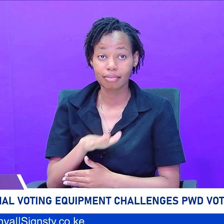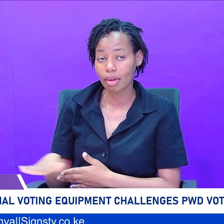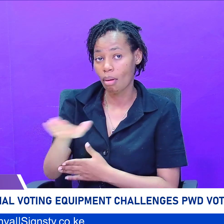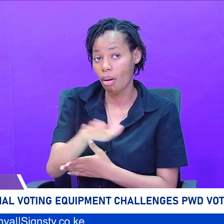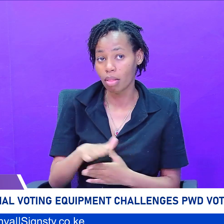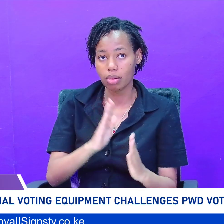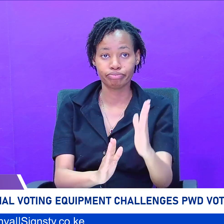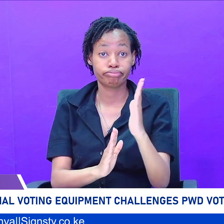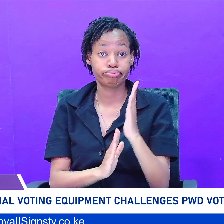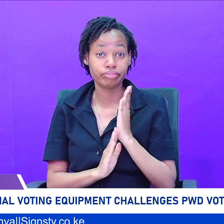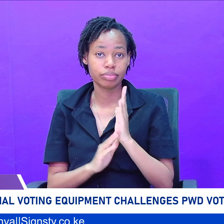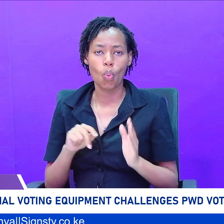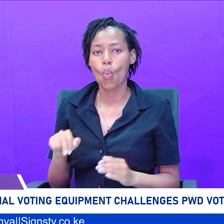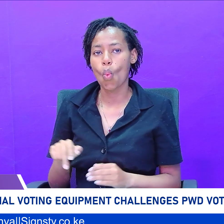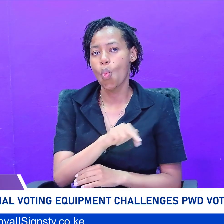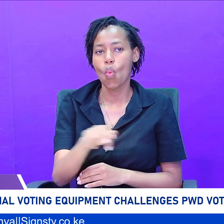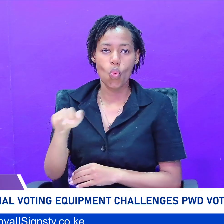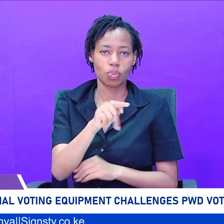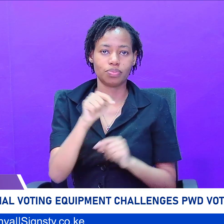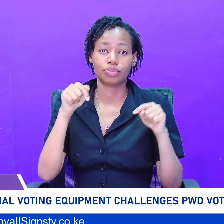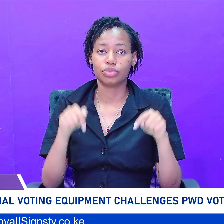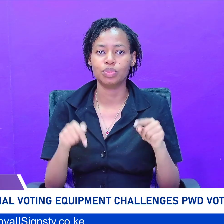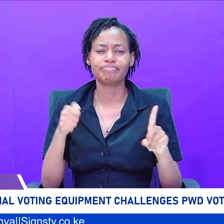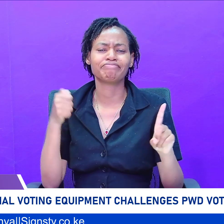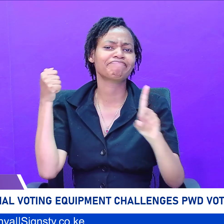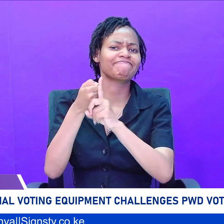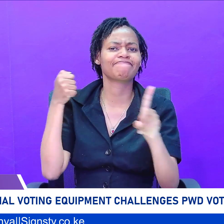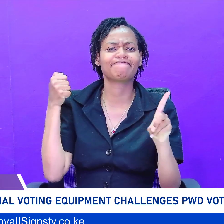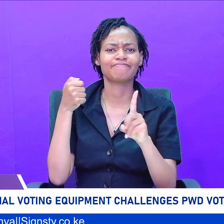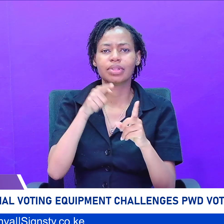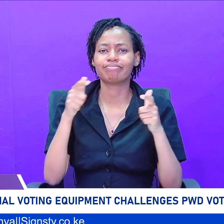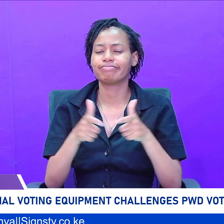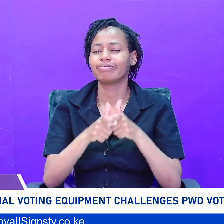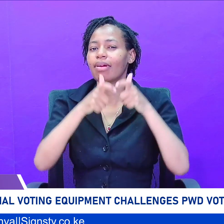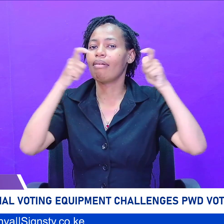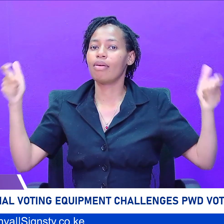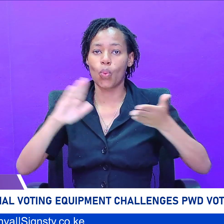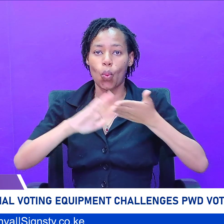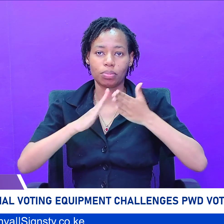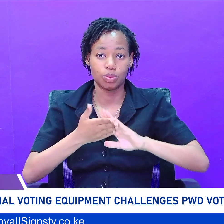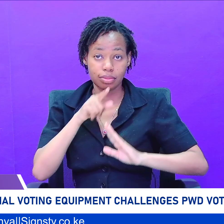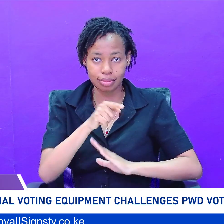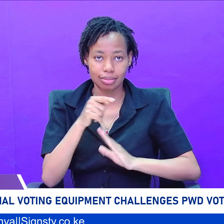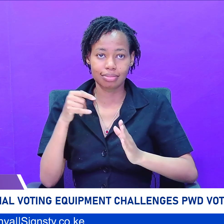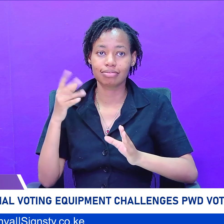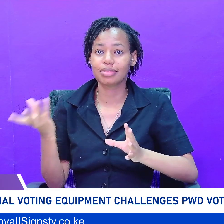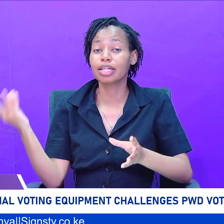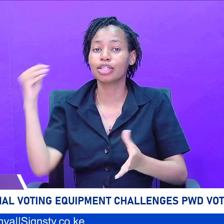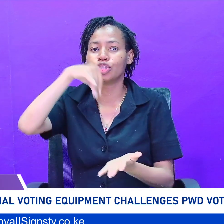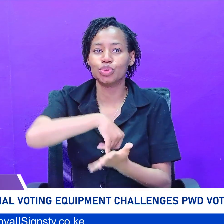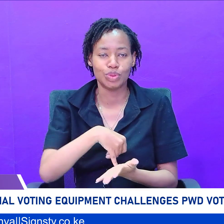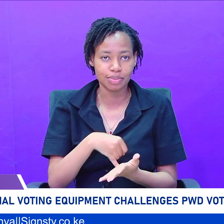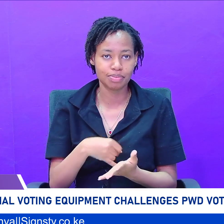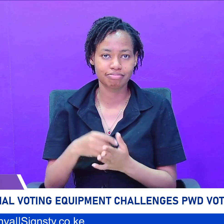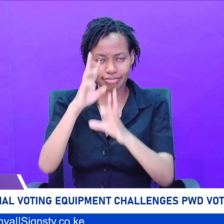persons with disabilities in Kajiado County staged a solidarity walk today, advocating for greater